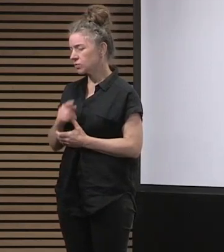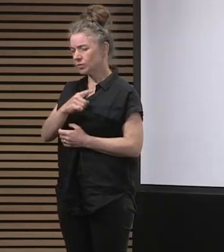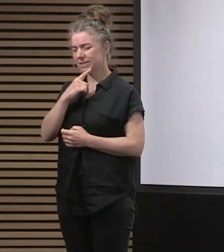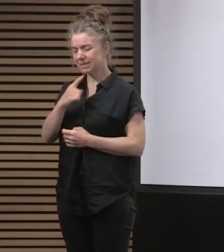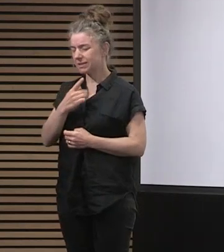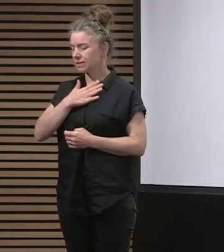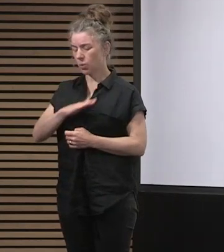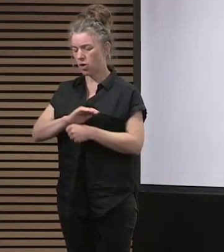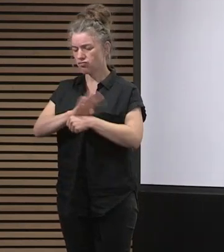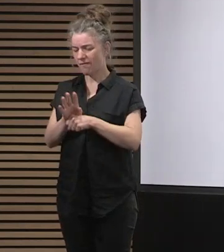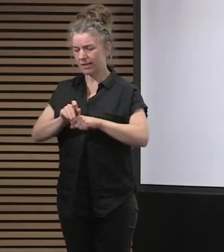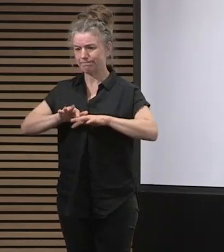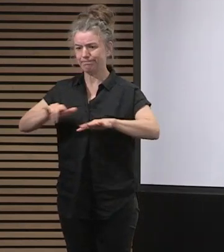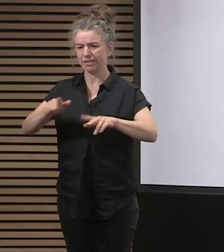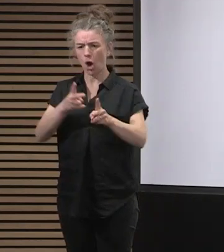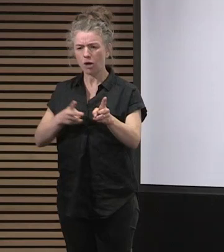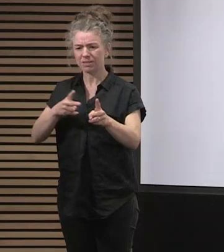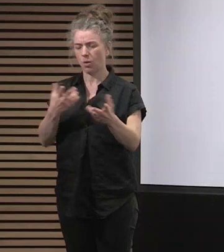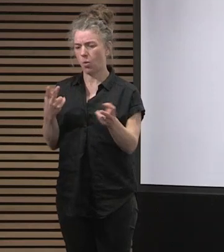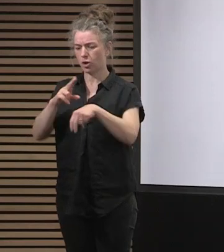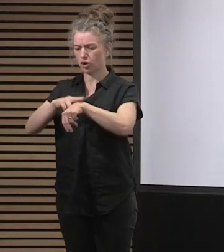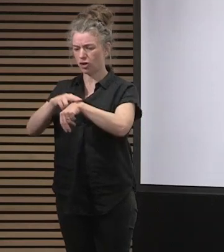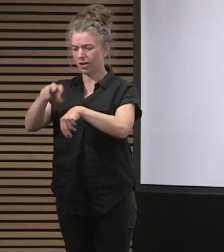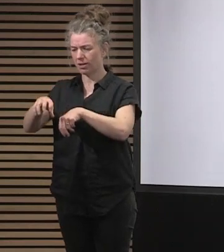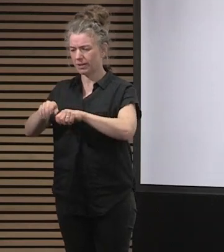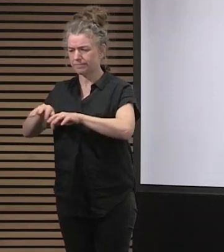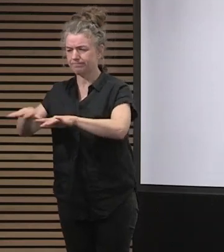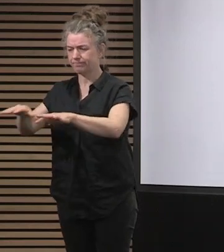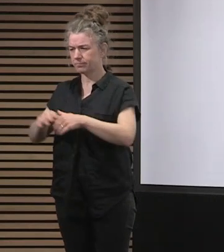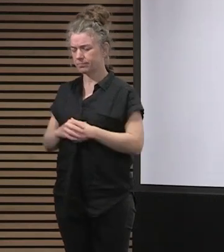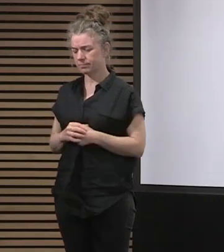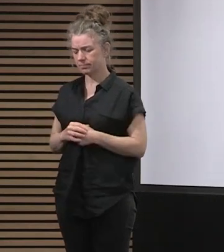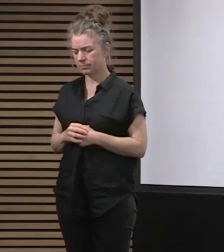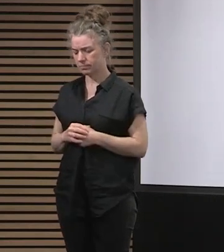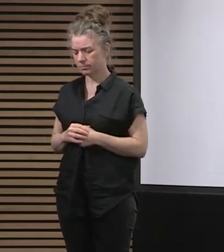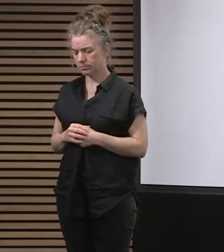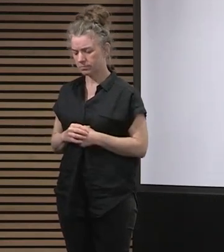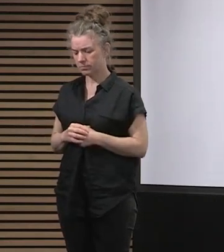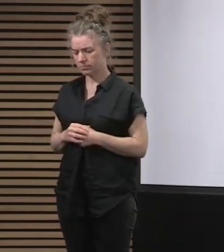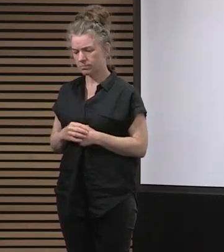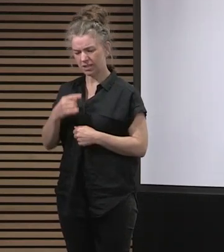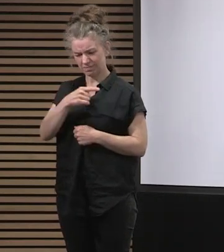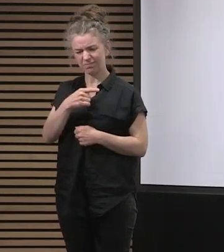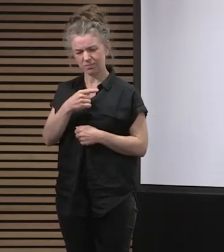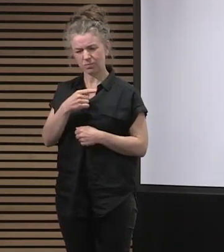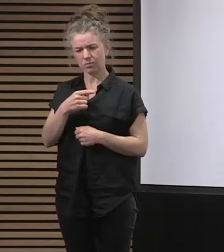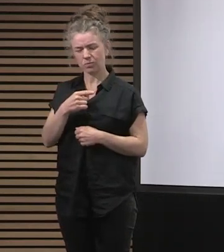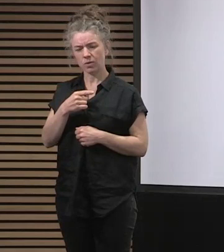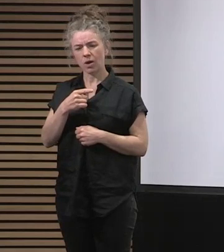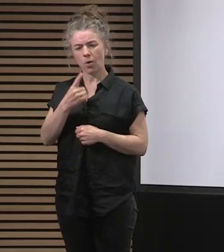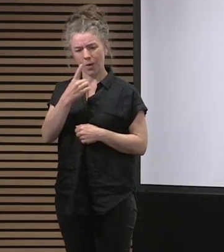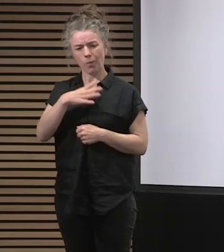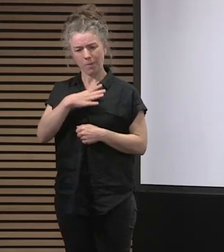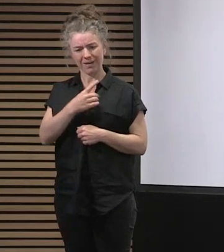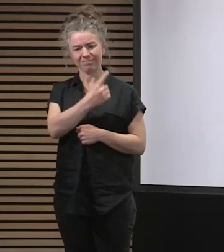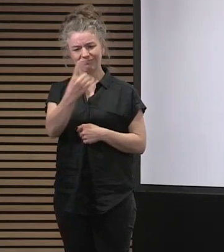like hospitals, but we've seen at least one case of someone admitted with COVID-19 but treated as influenza,